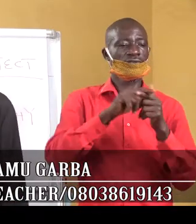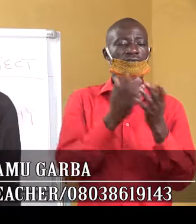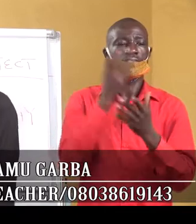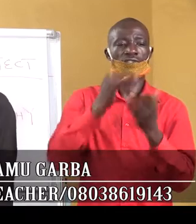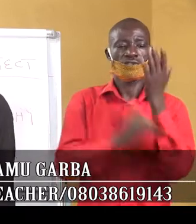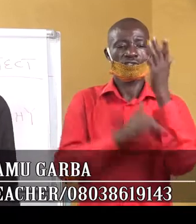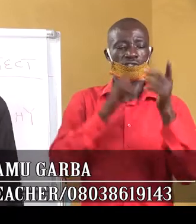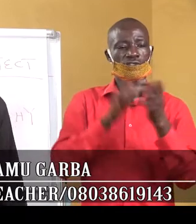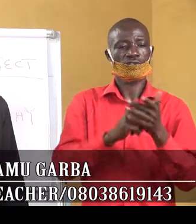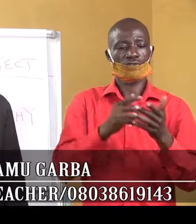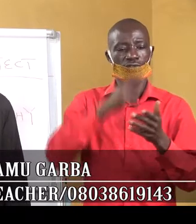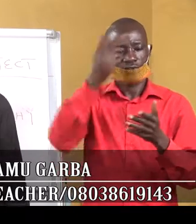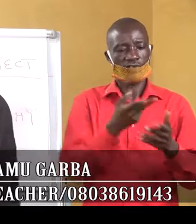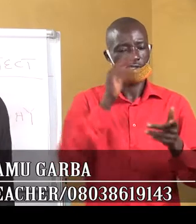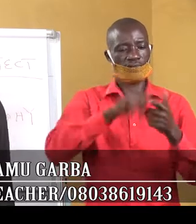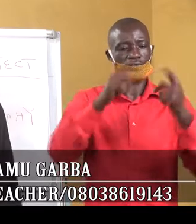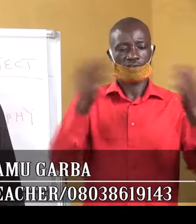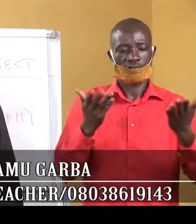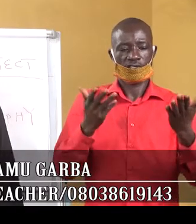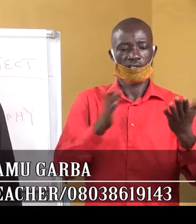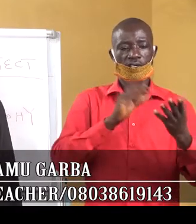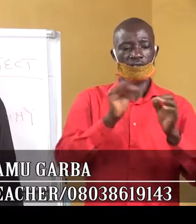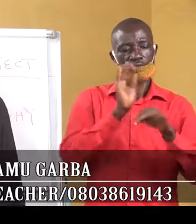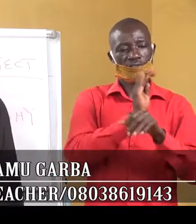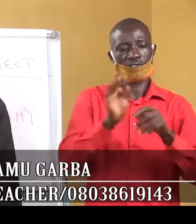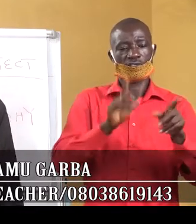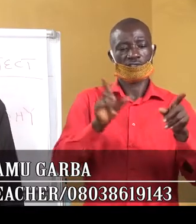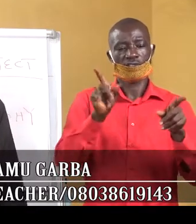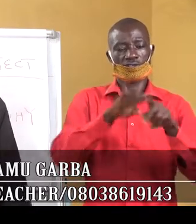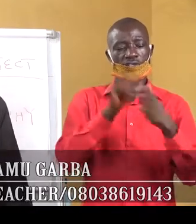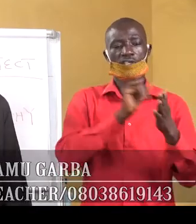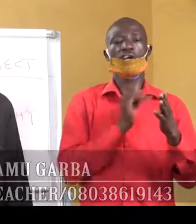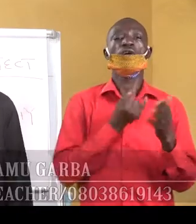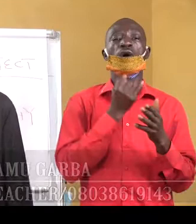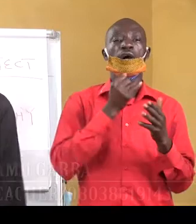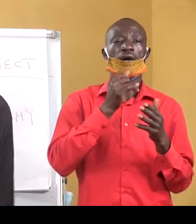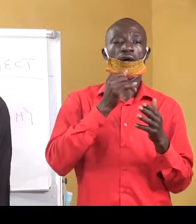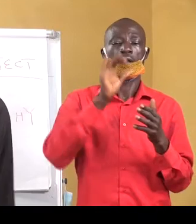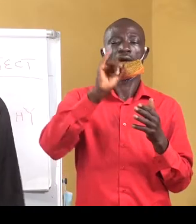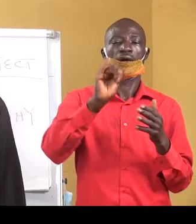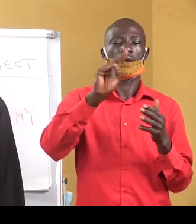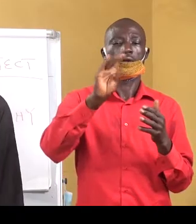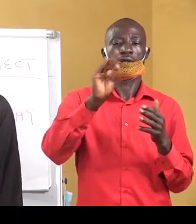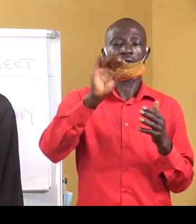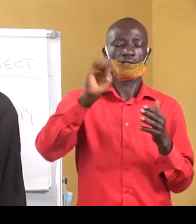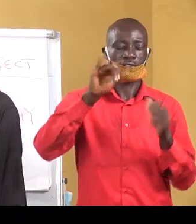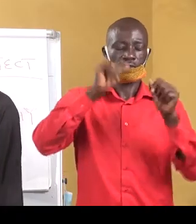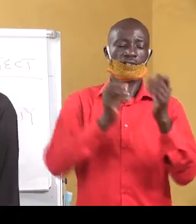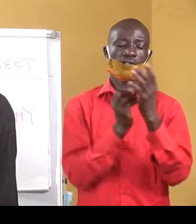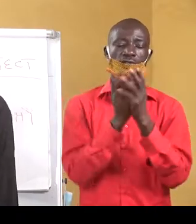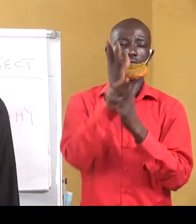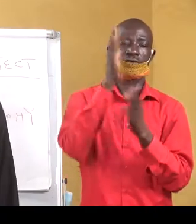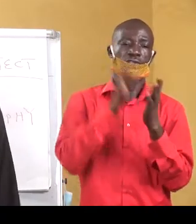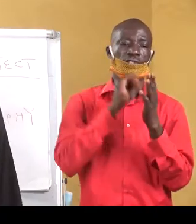this country and invest so that our industries can grow. That is